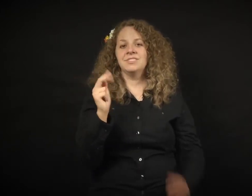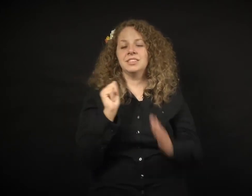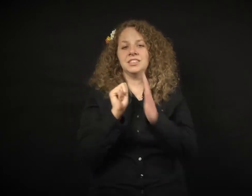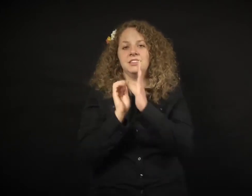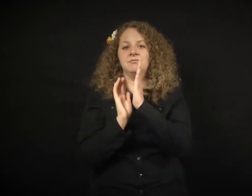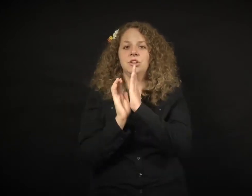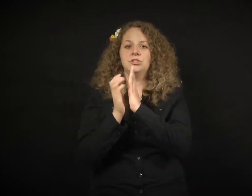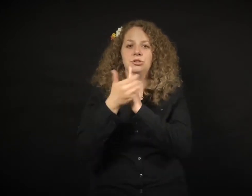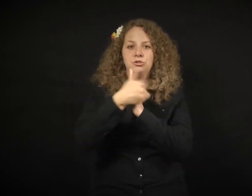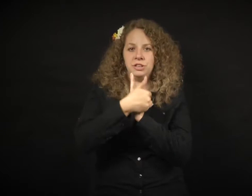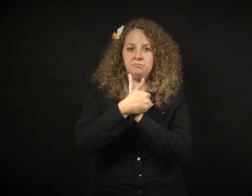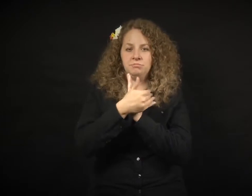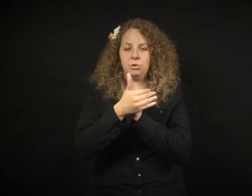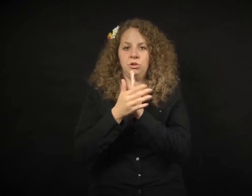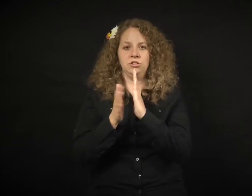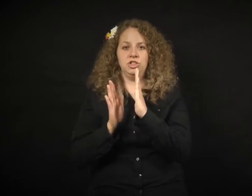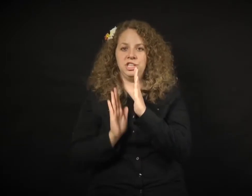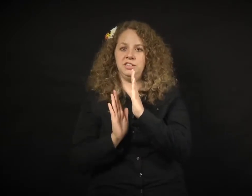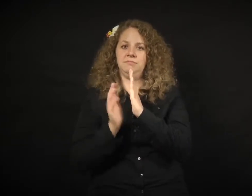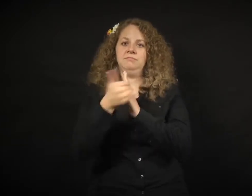the sign adultery or cheat,